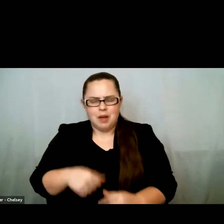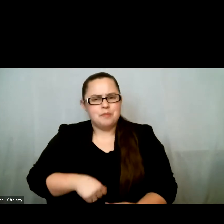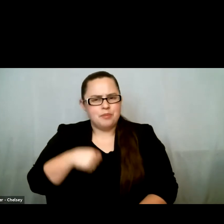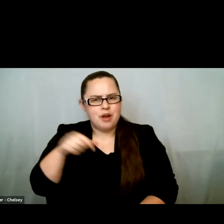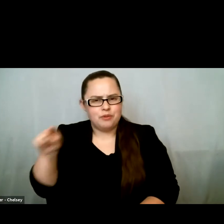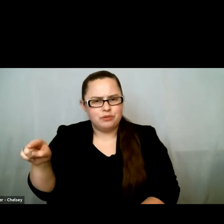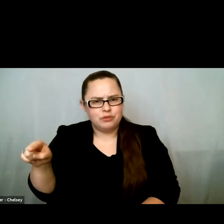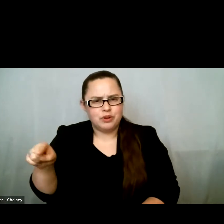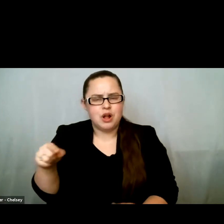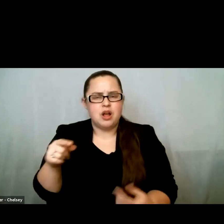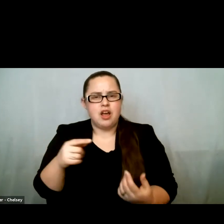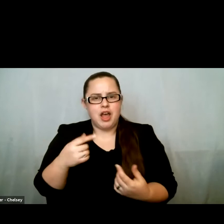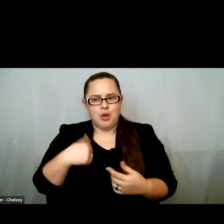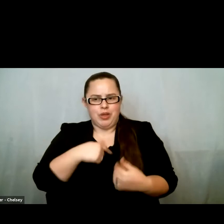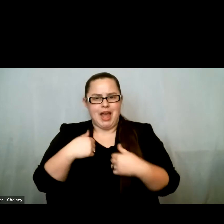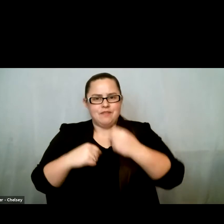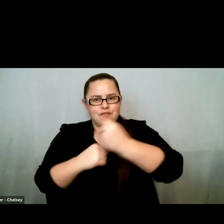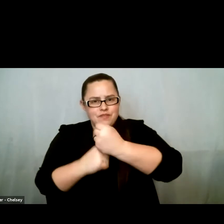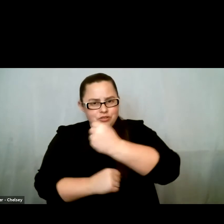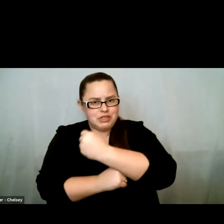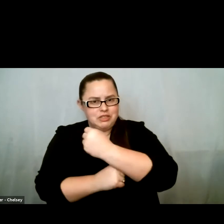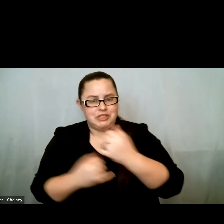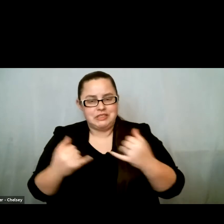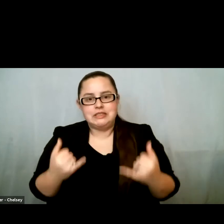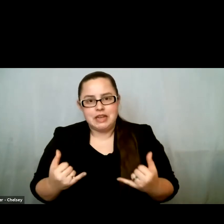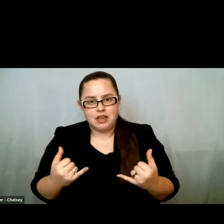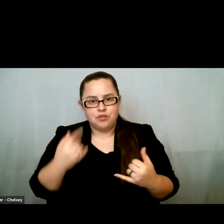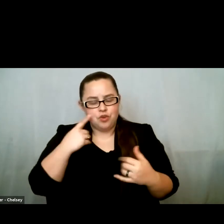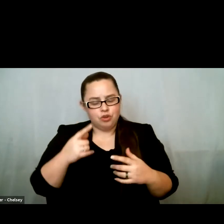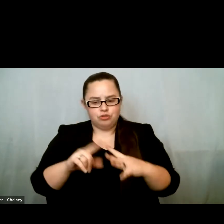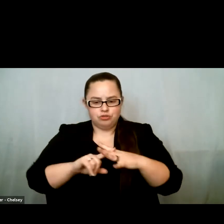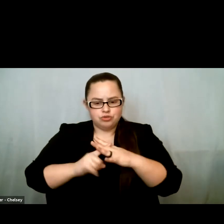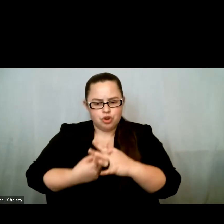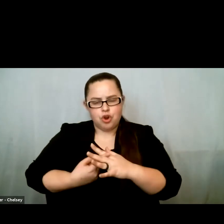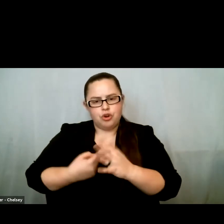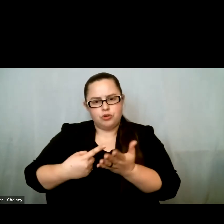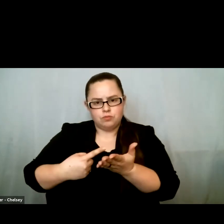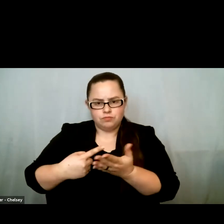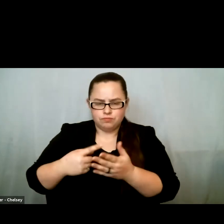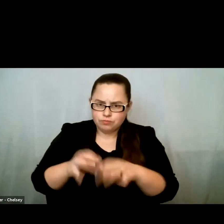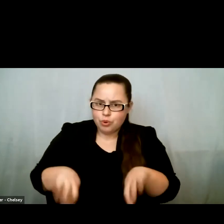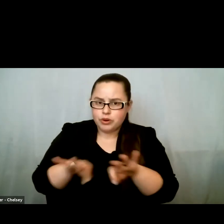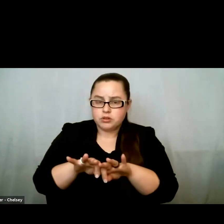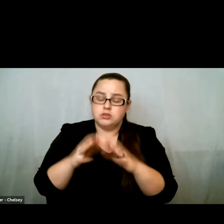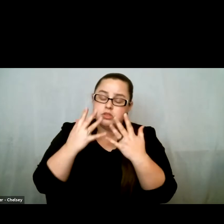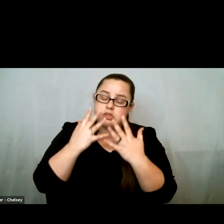a foundation for us today to come and start having these important, although sad,